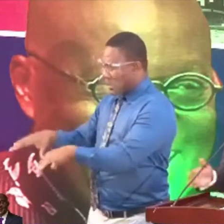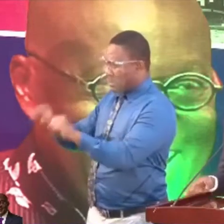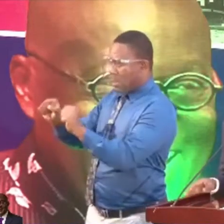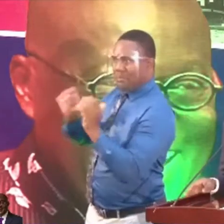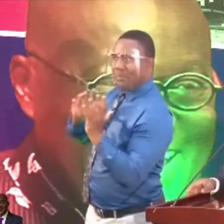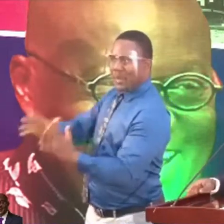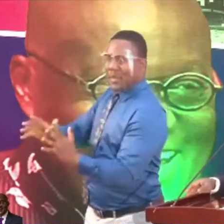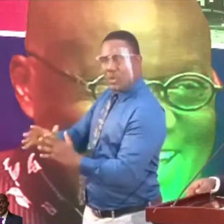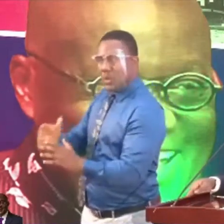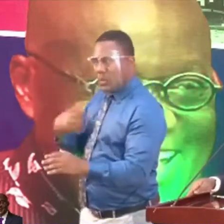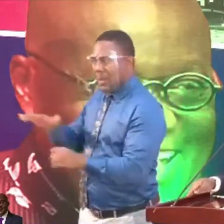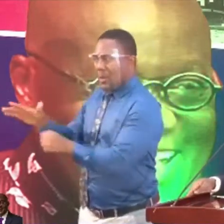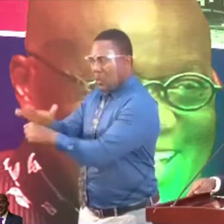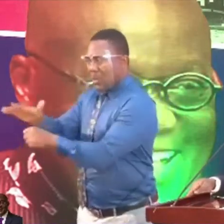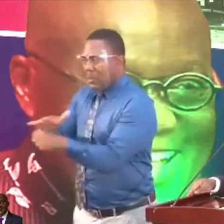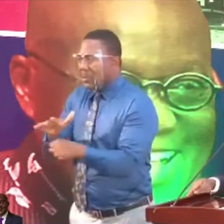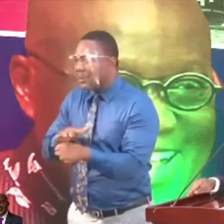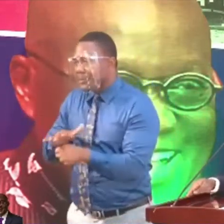to complete them.